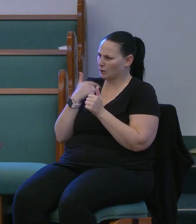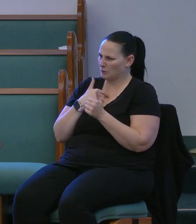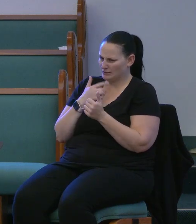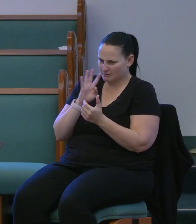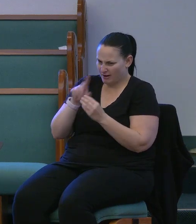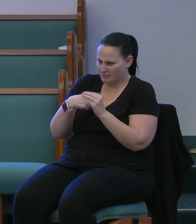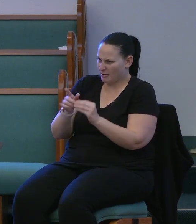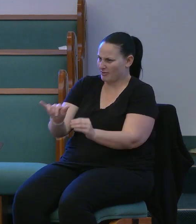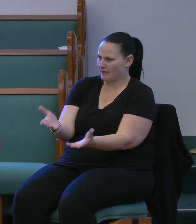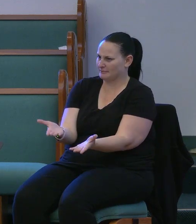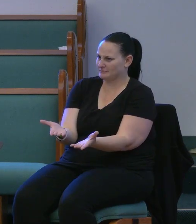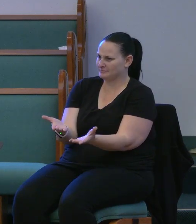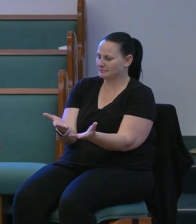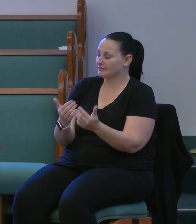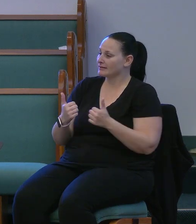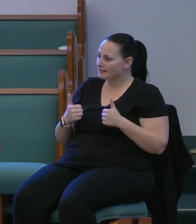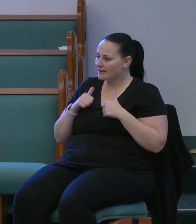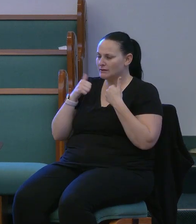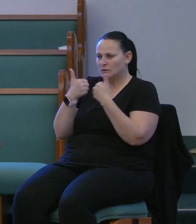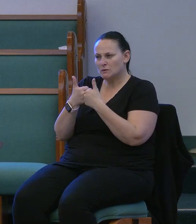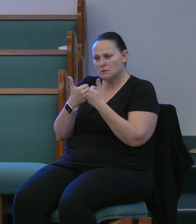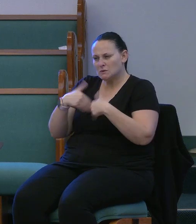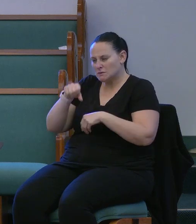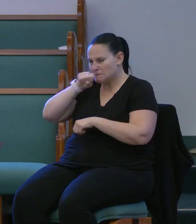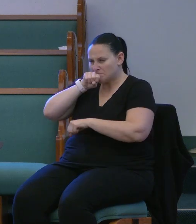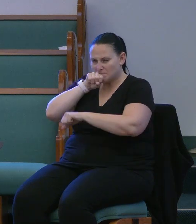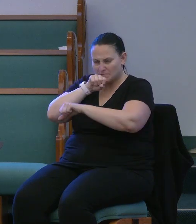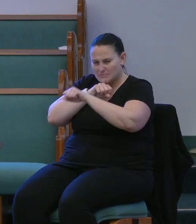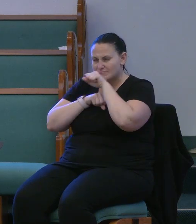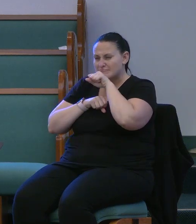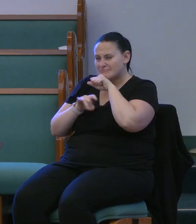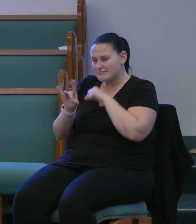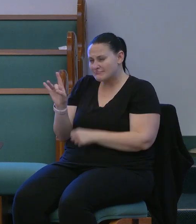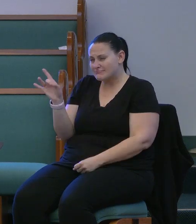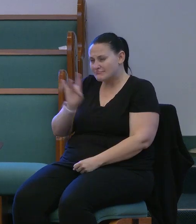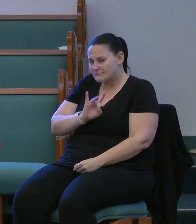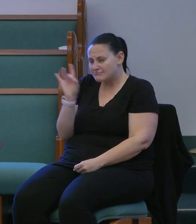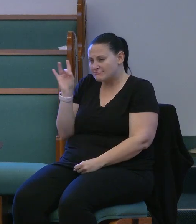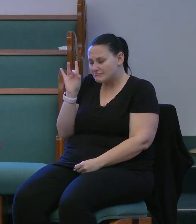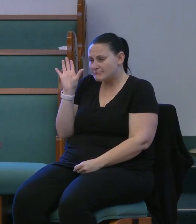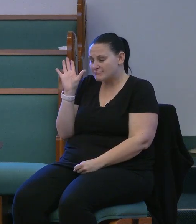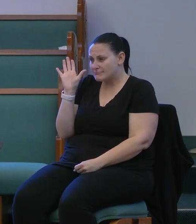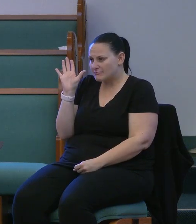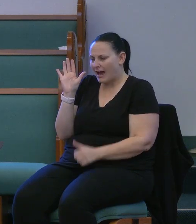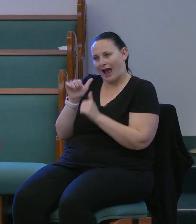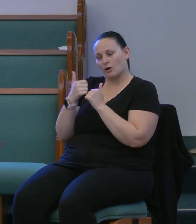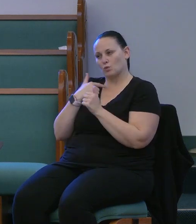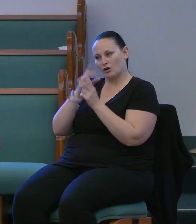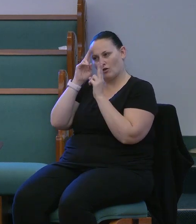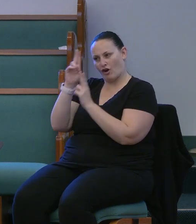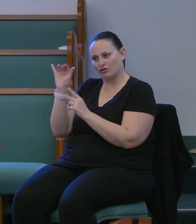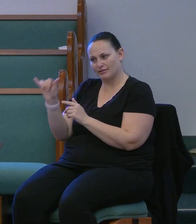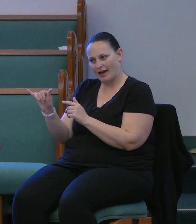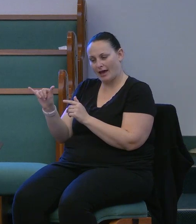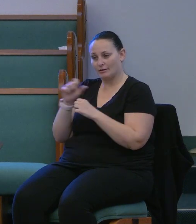that? Life is challenging and hard and painful. How do we honor that